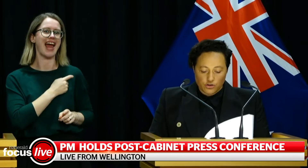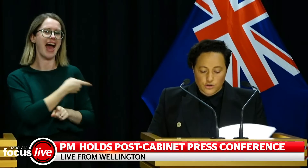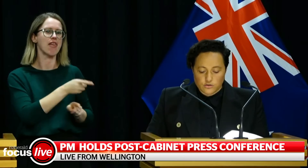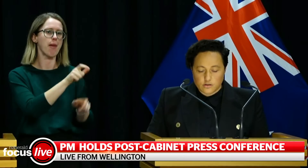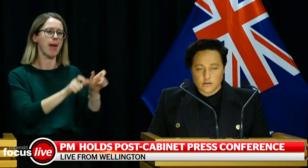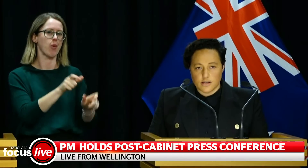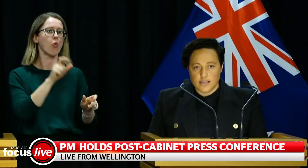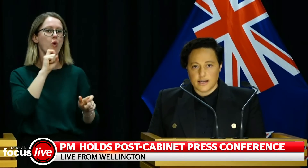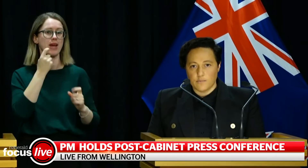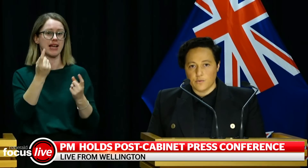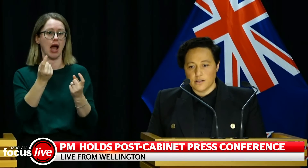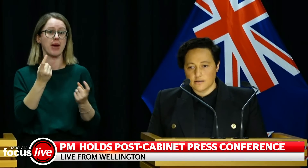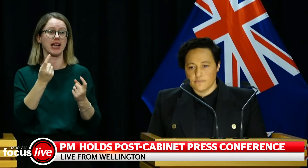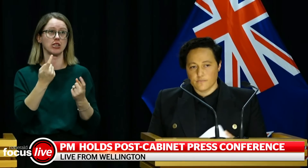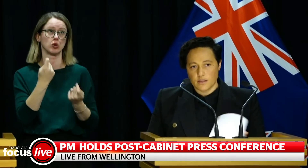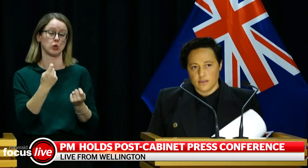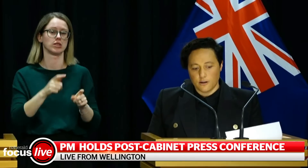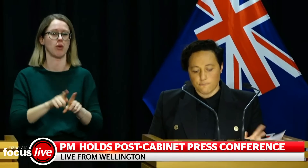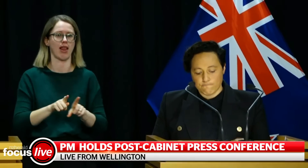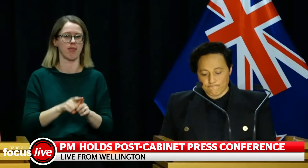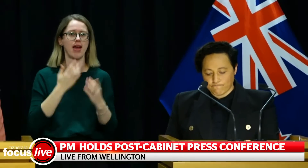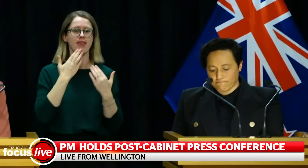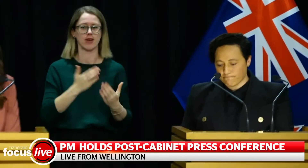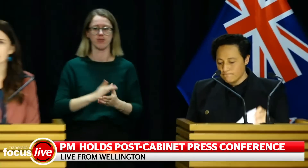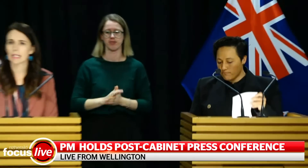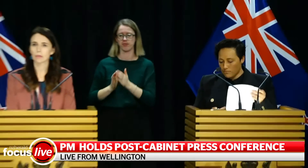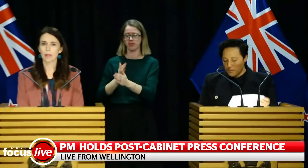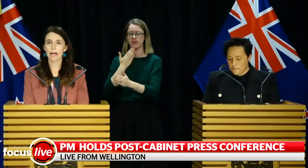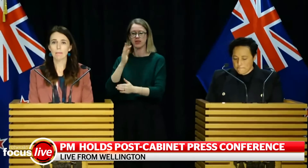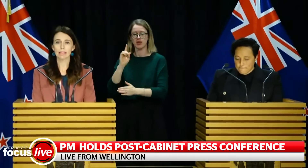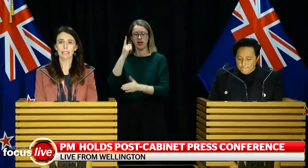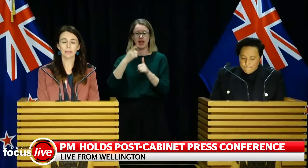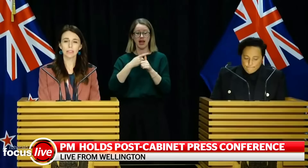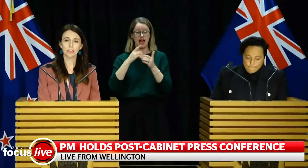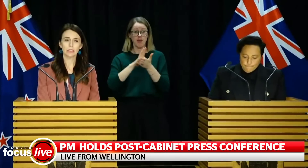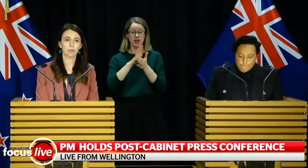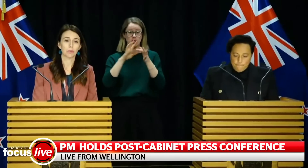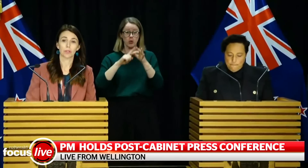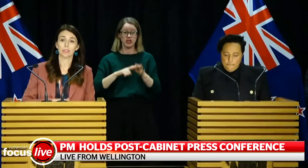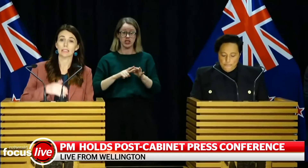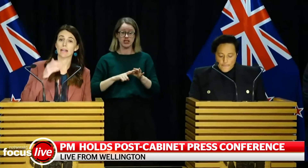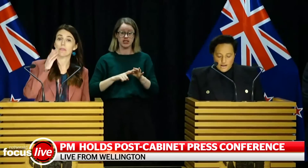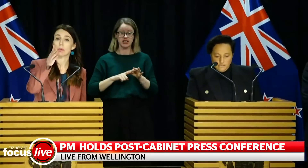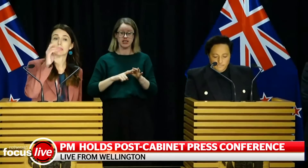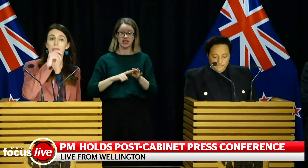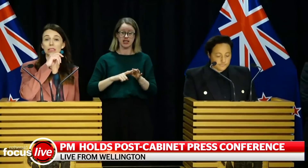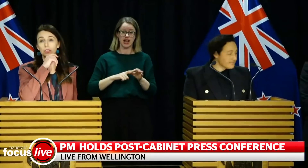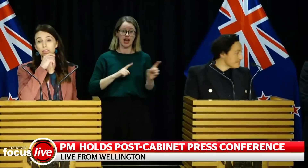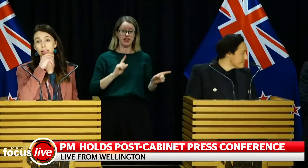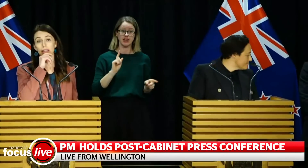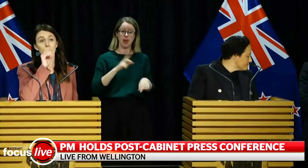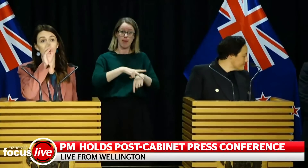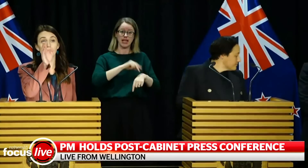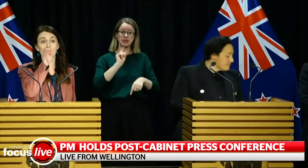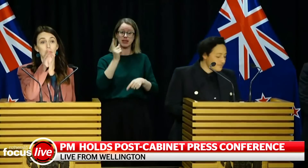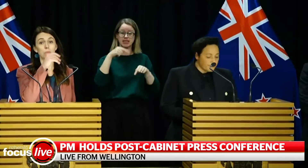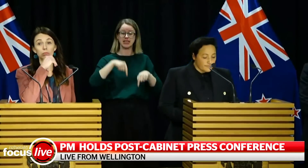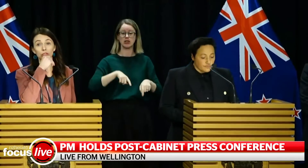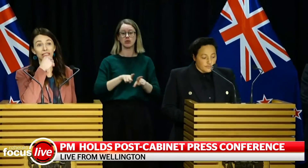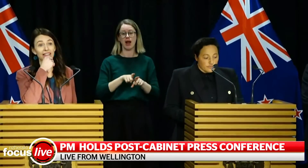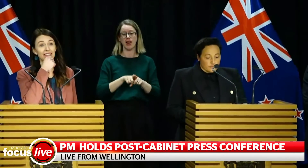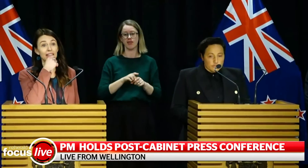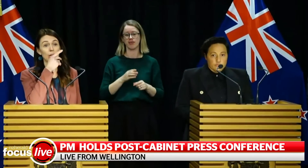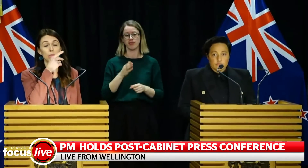be introduced in the coming weeks. Thank you. Thank you, Minister Allen. We're happy to take questions, and we also, as I say, have the Police Minister